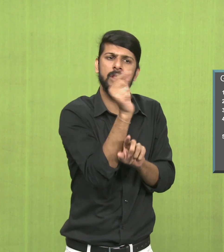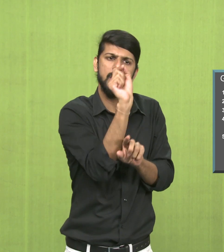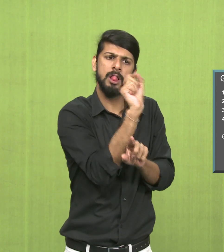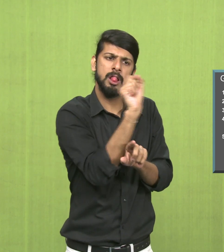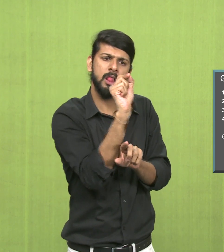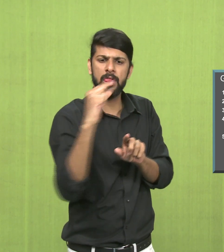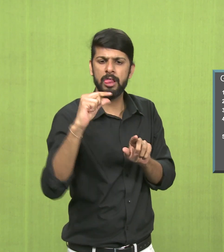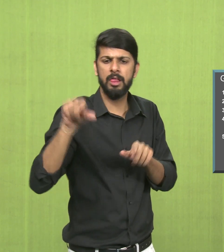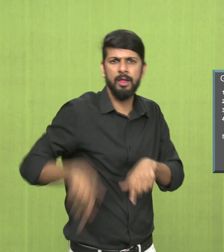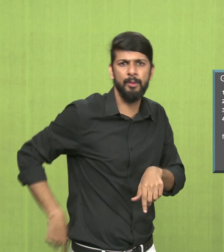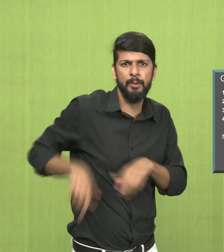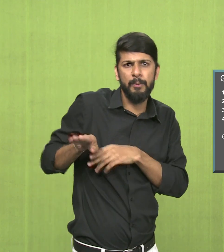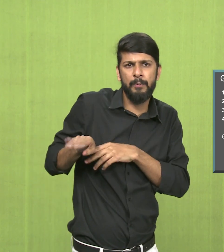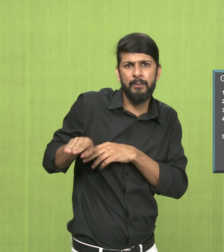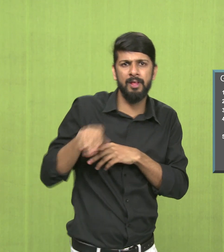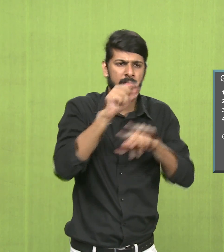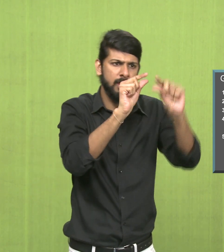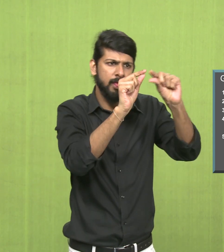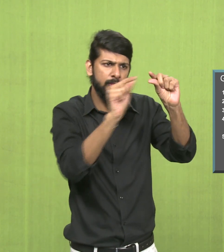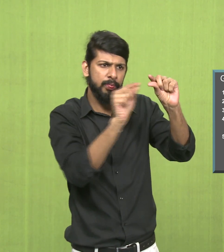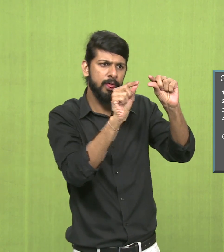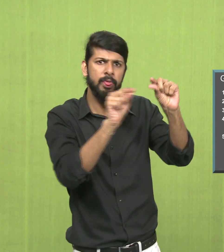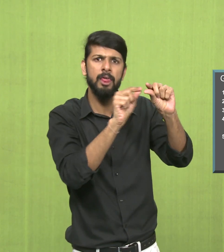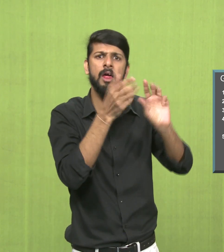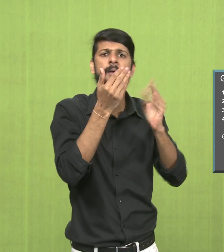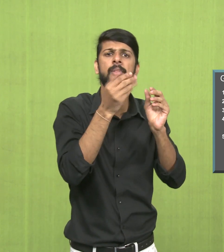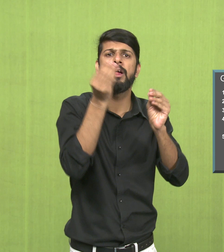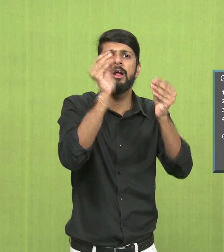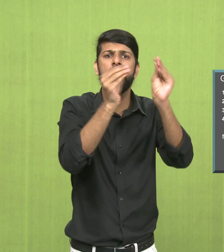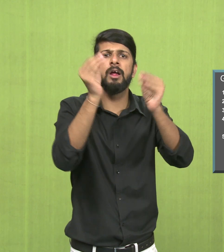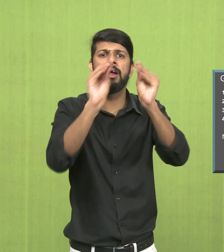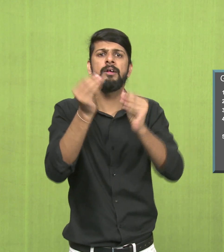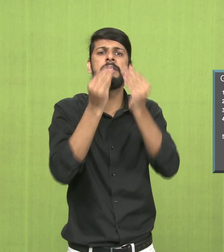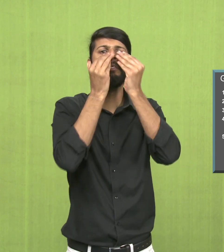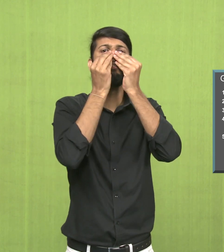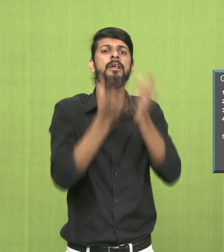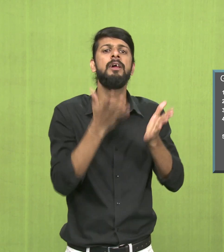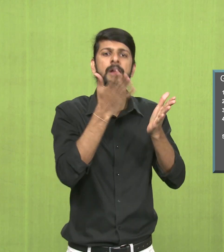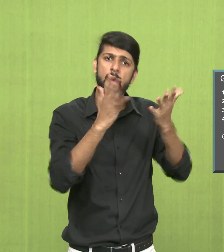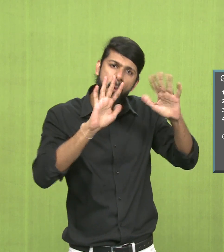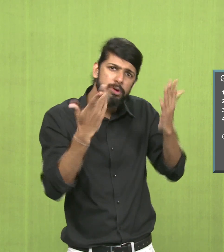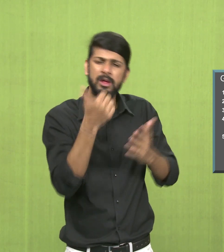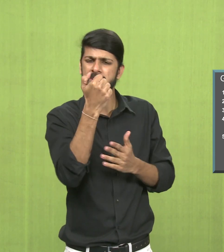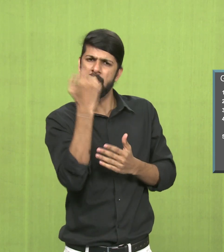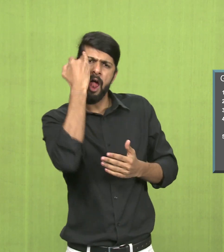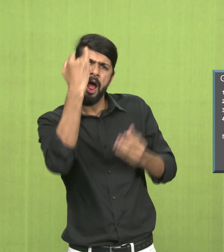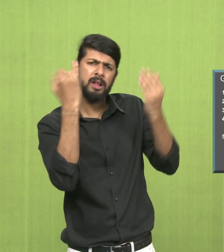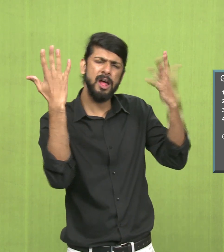branch print, the beak, the eyes, the tail, extra features have been added using the